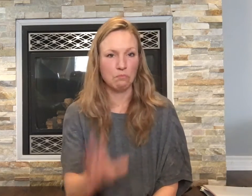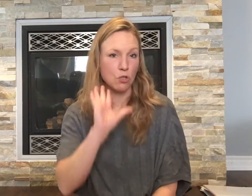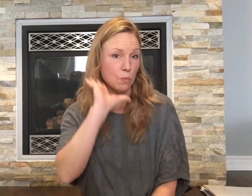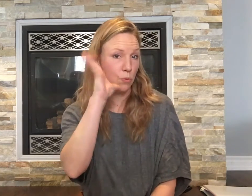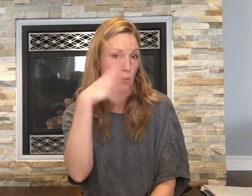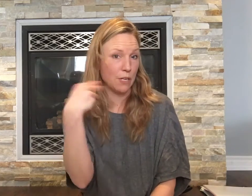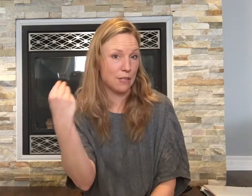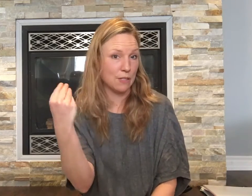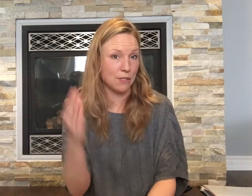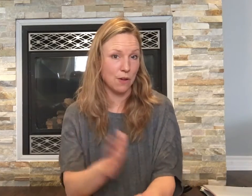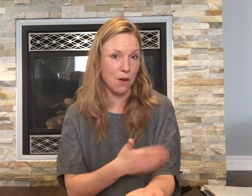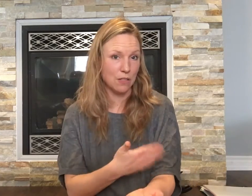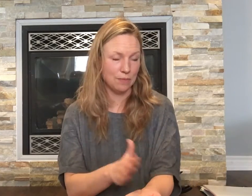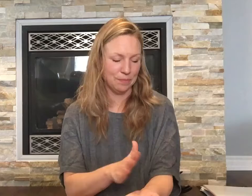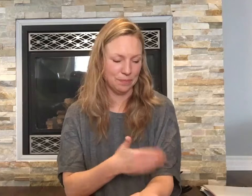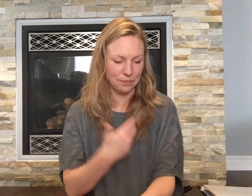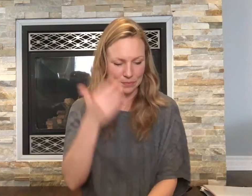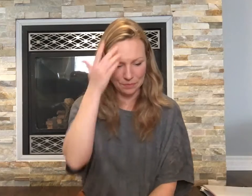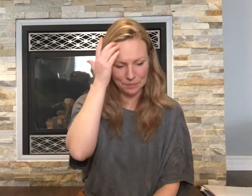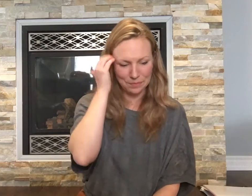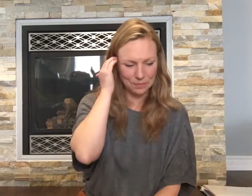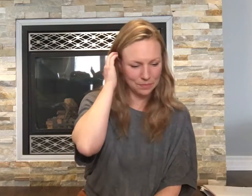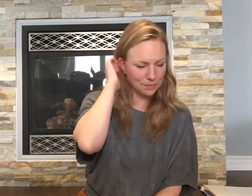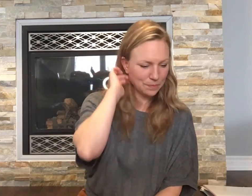It's a pretty little song.